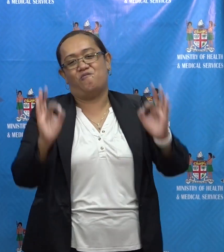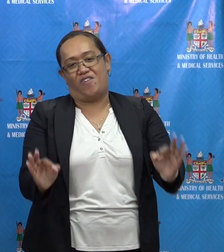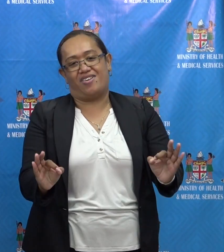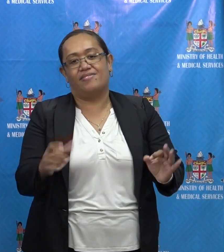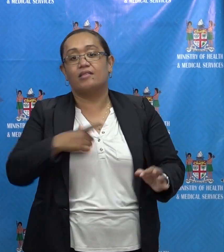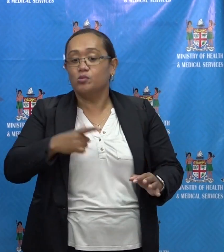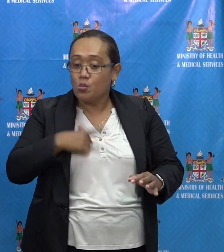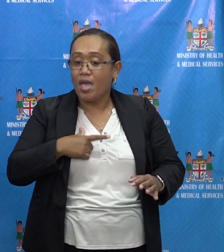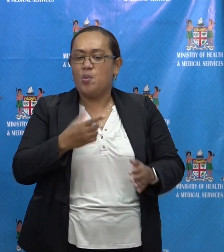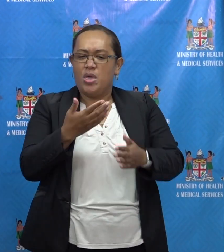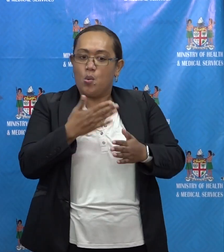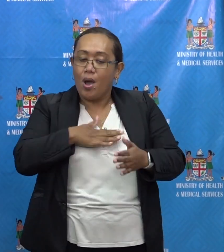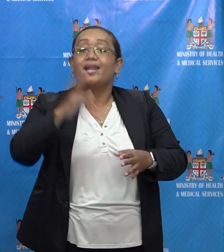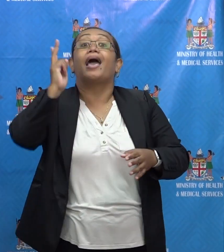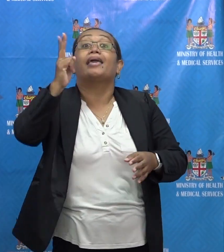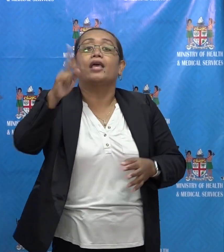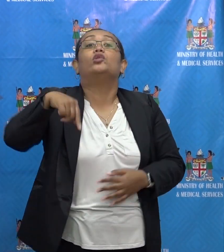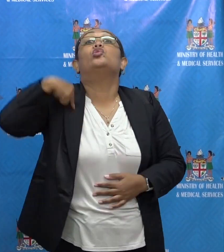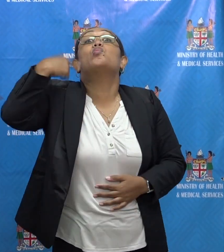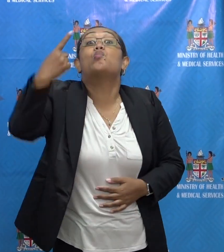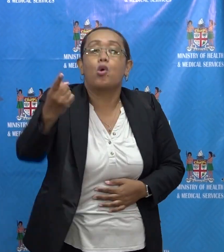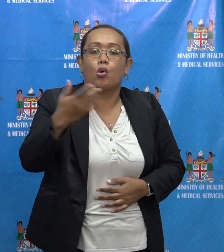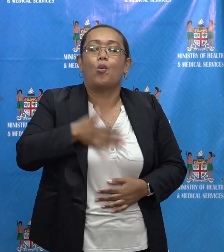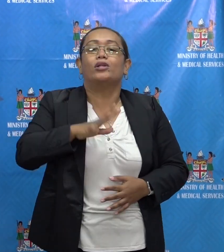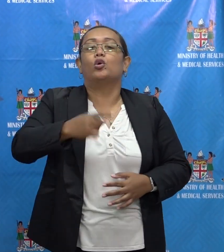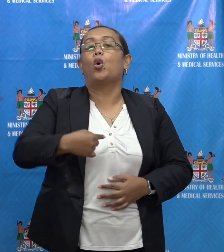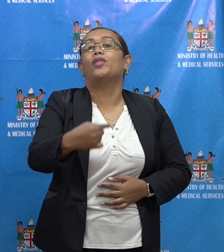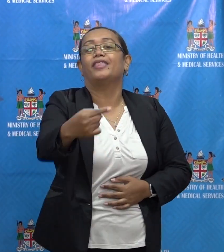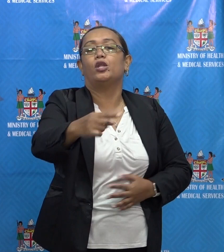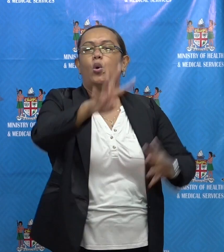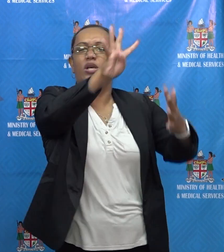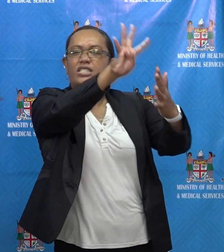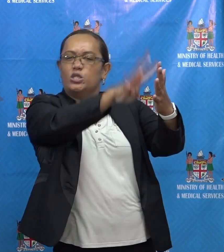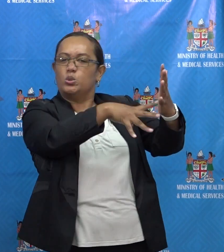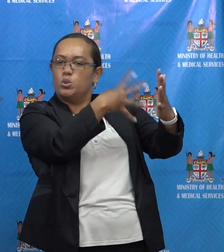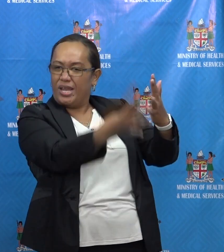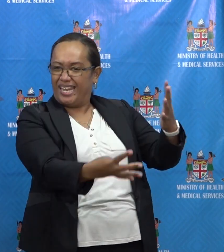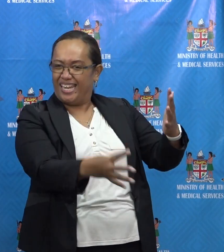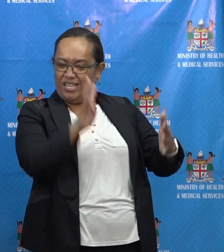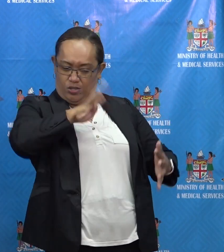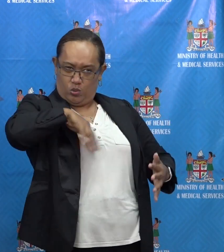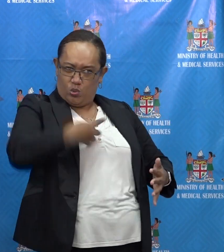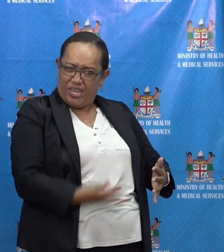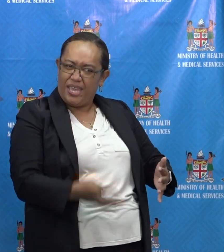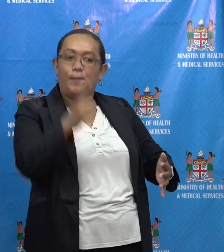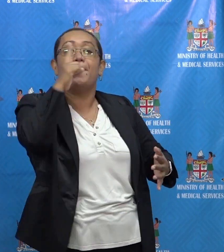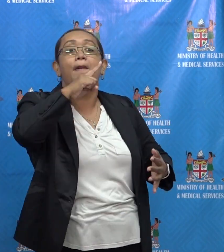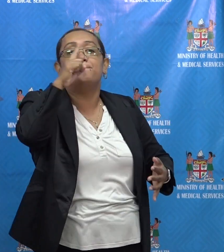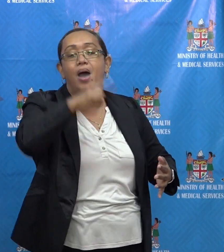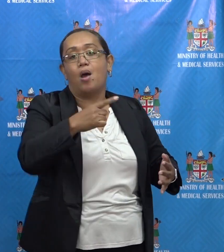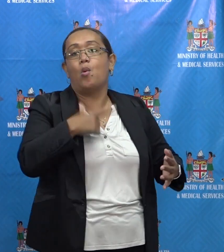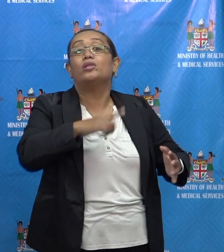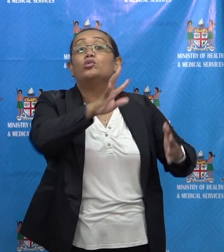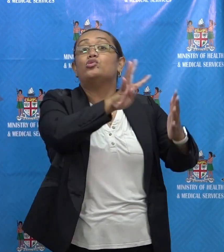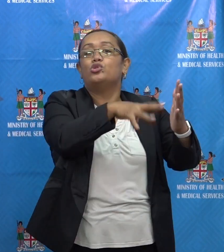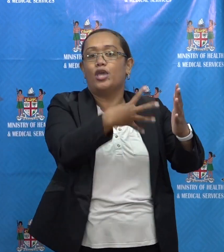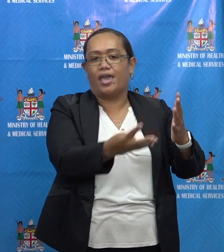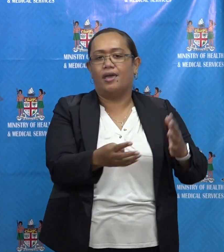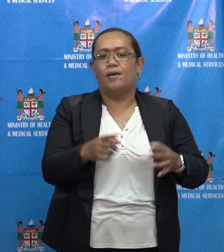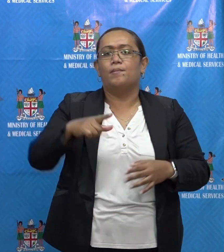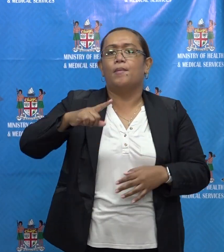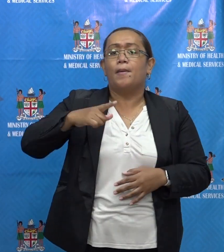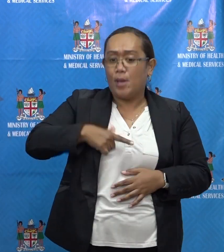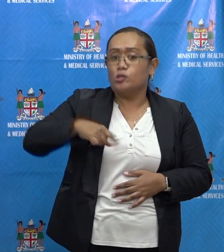tomorrow, we can get more people. But we did need to work from this morning because we know that tomorrow we can't